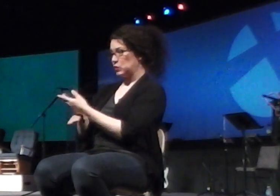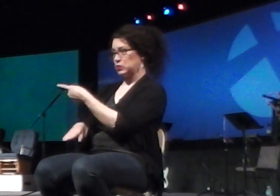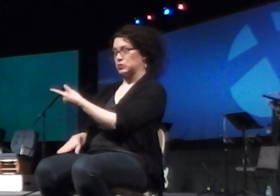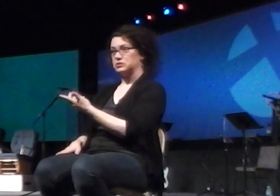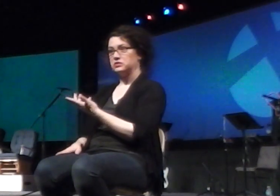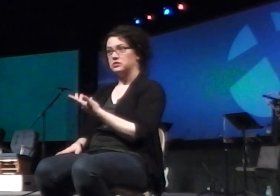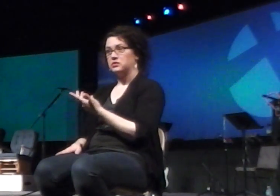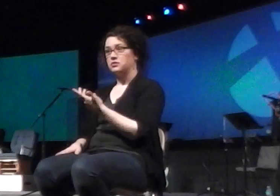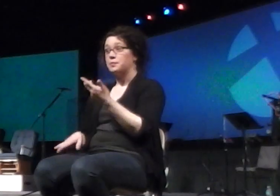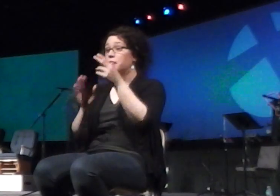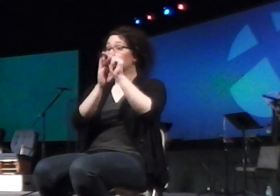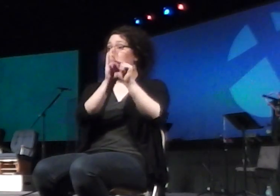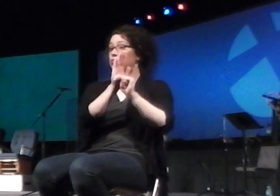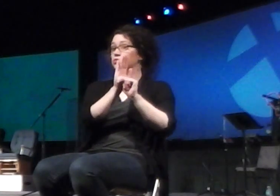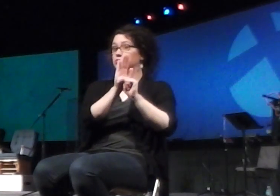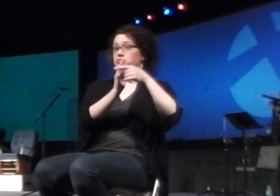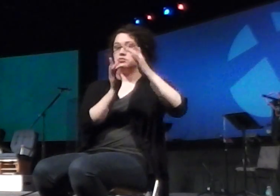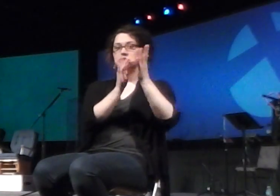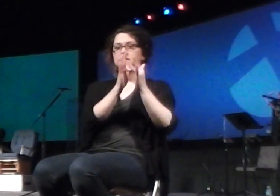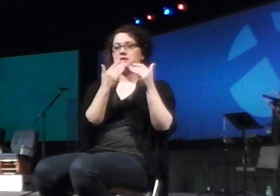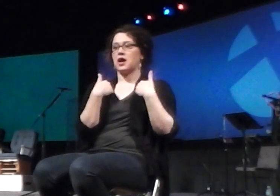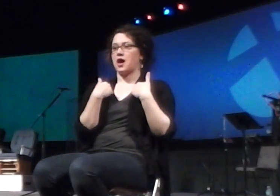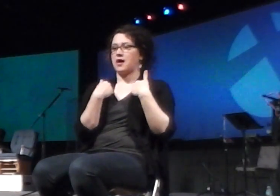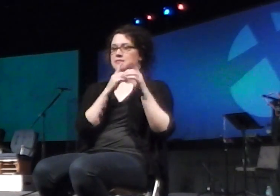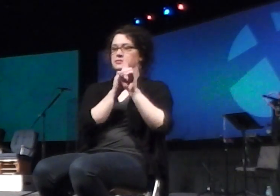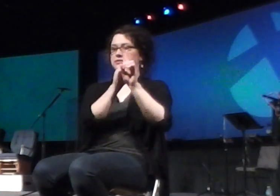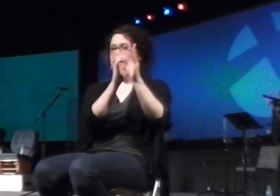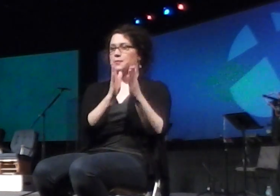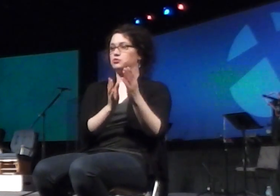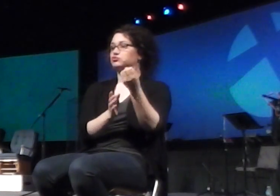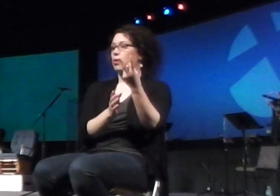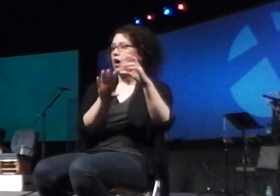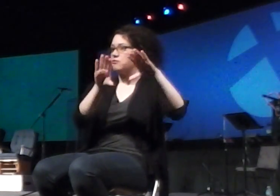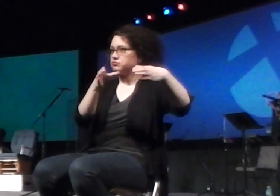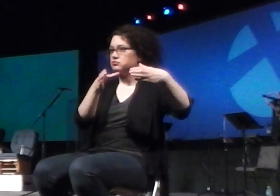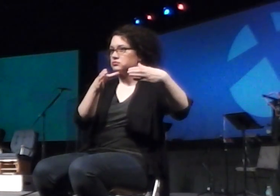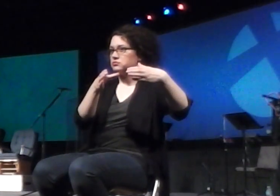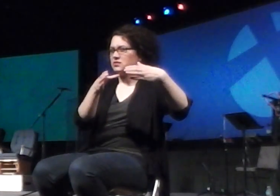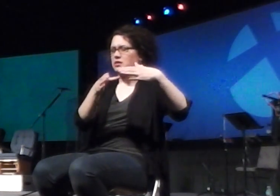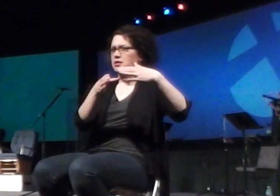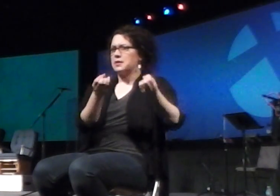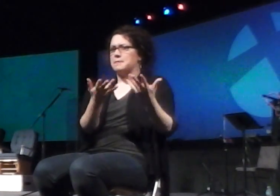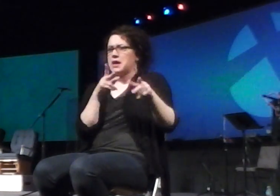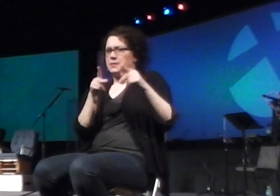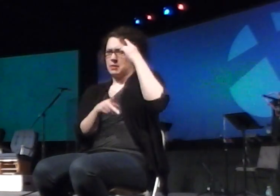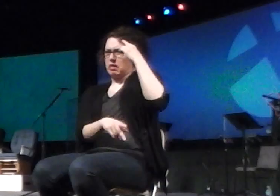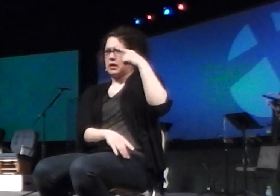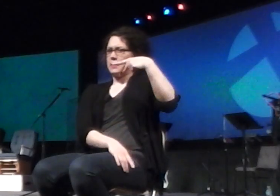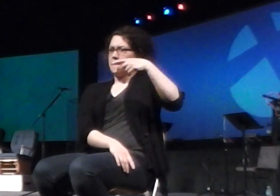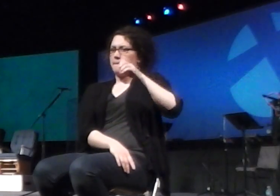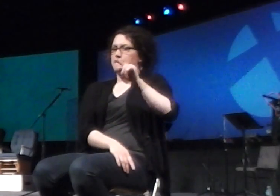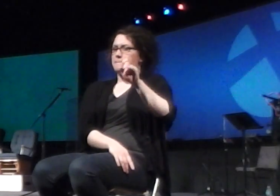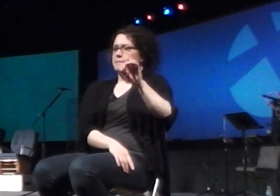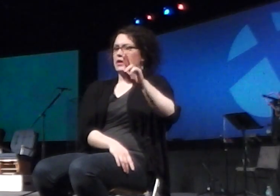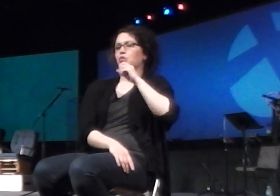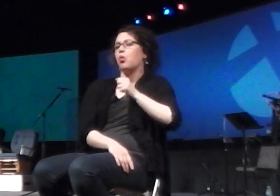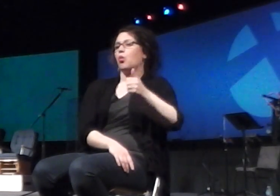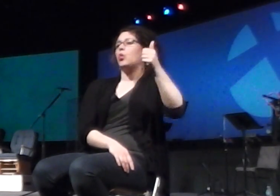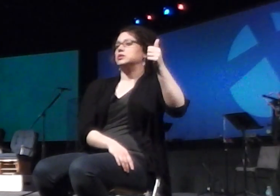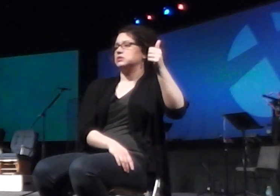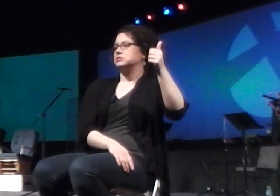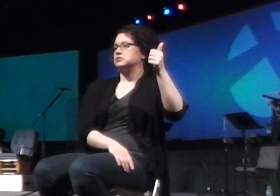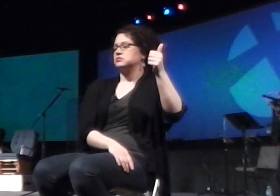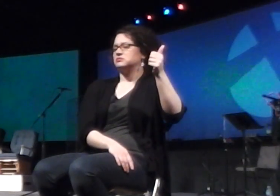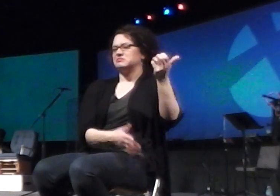Then if you go into the New Testament, Jesus has 12 disciples, and most people believe that Peter was the oldest of the 12. And Peter